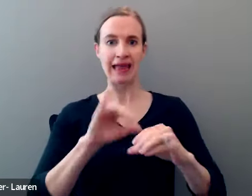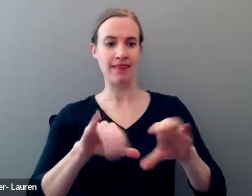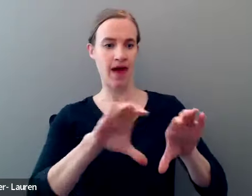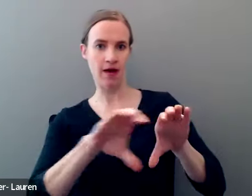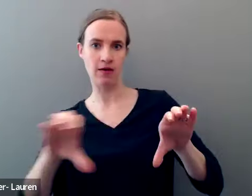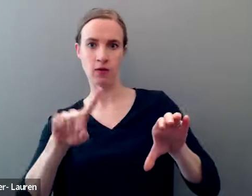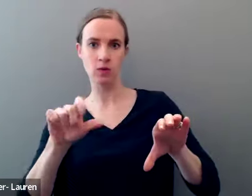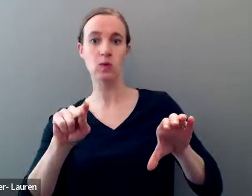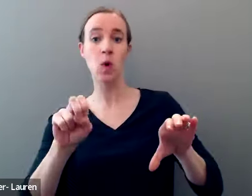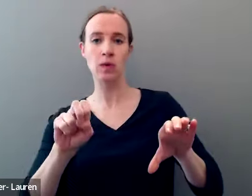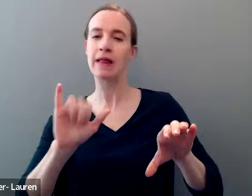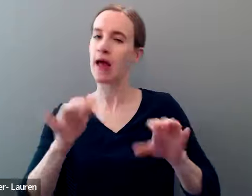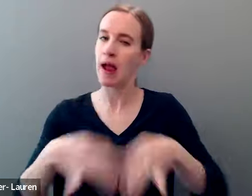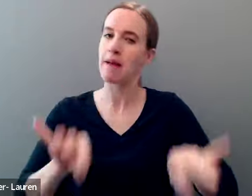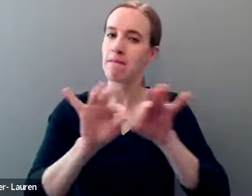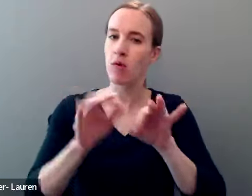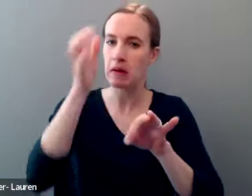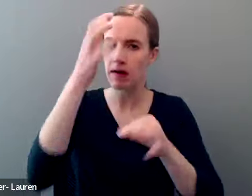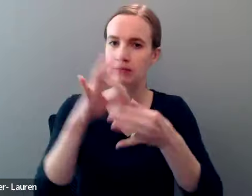this model.